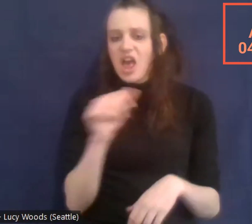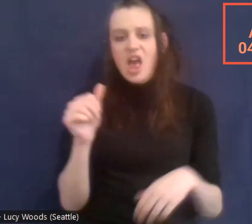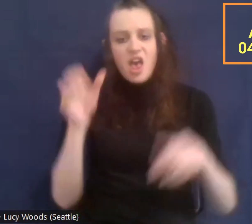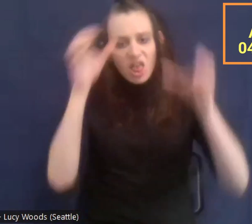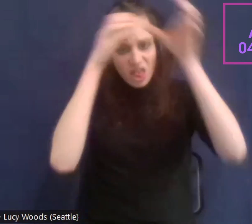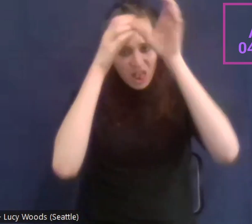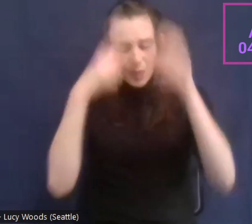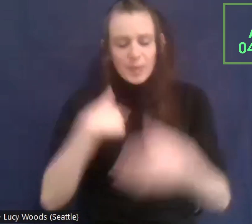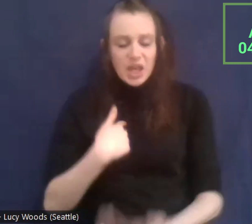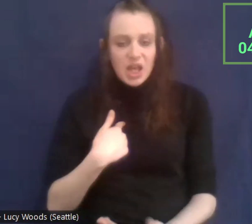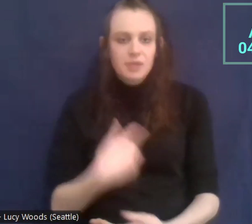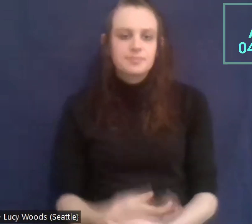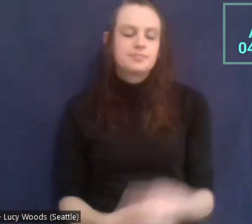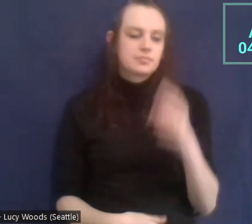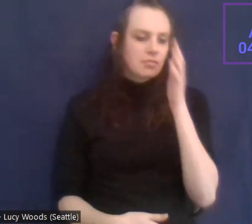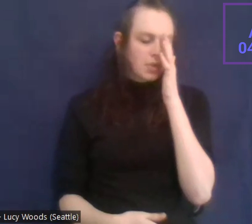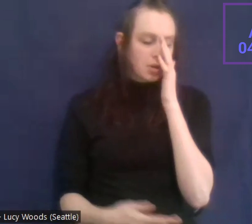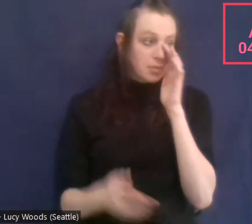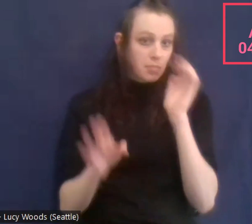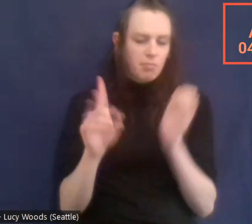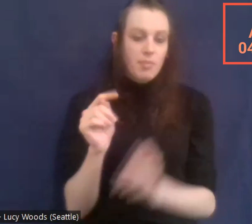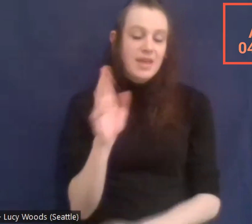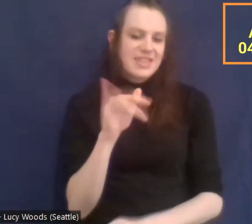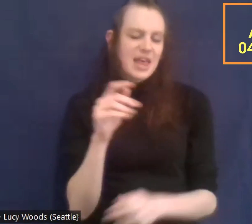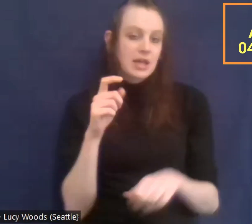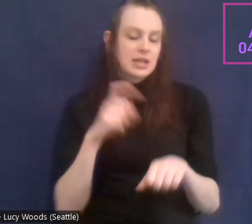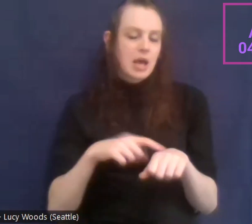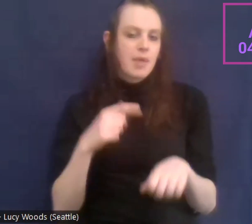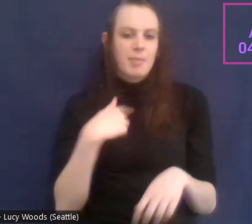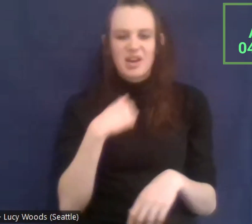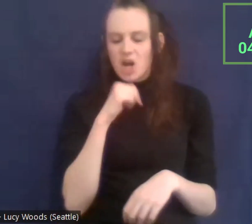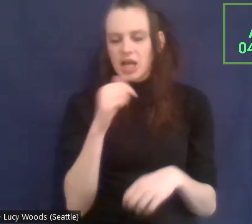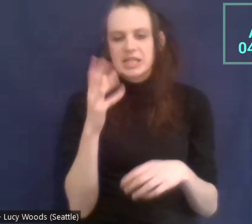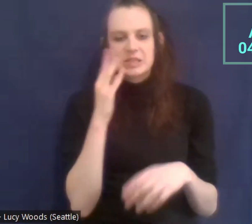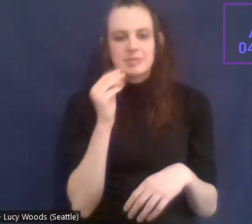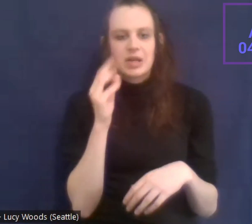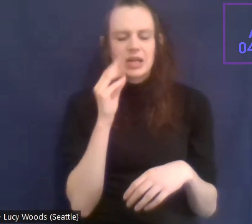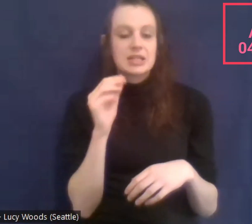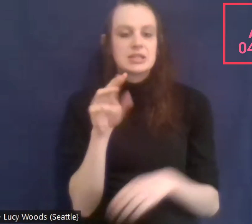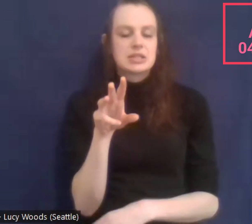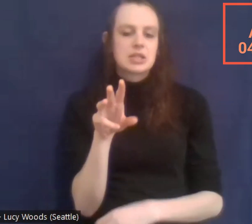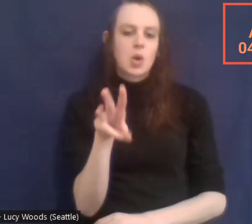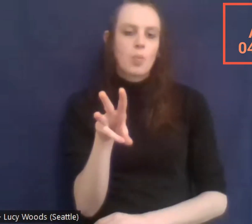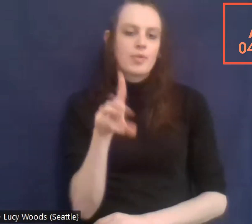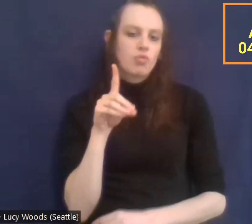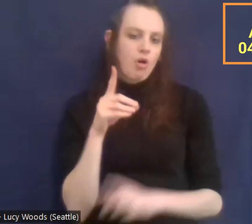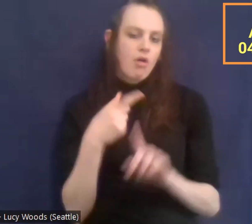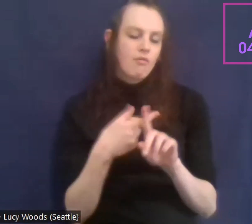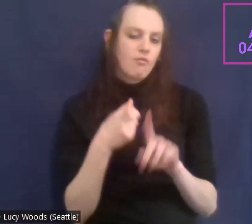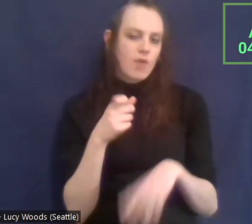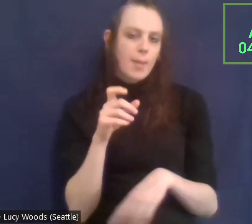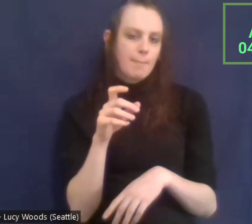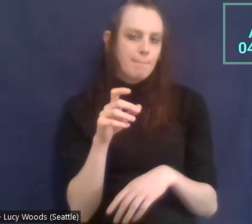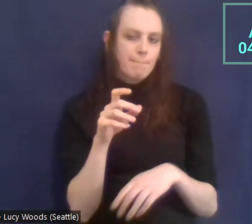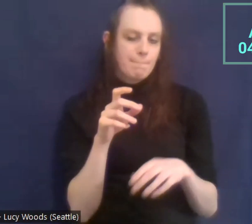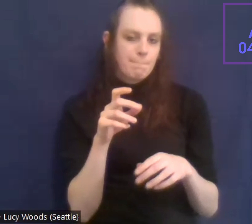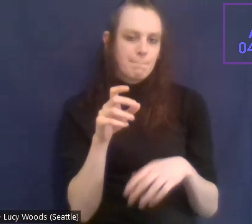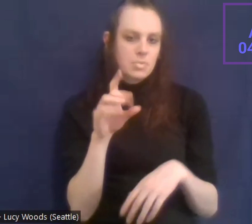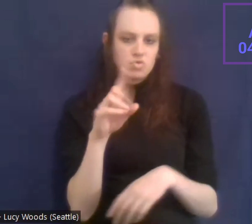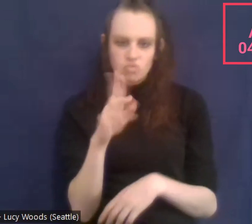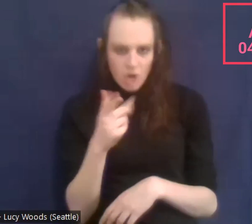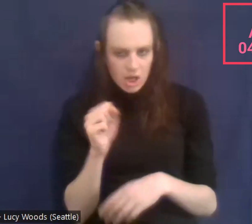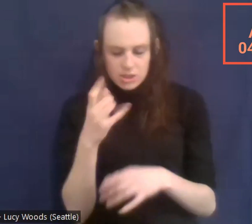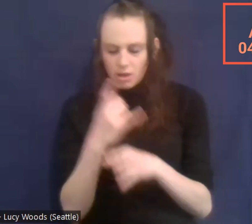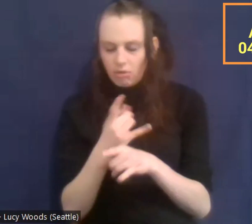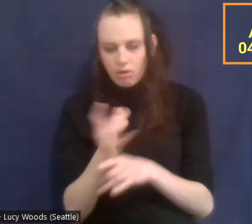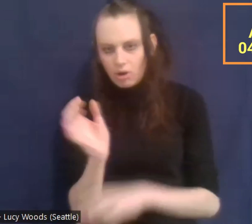frankly, I hadn't experienced alcohol withdrawal then. I'd experienced very little withdrawal with substances at all at that point. Um,